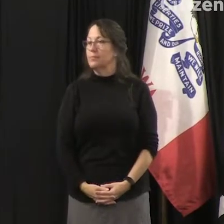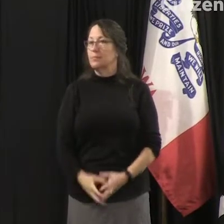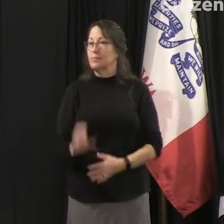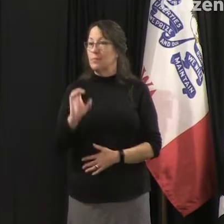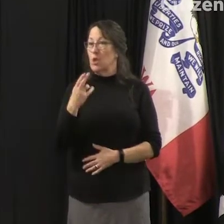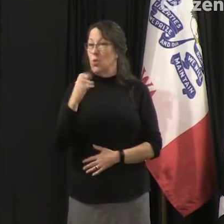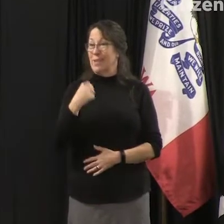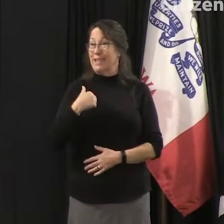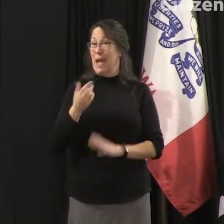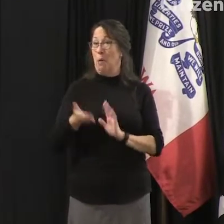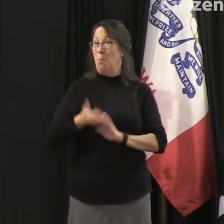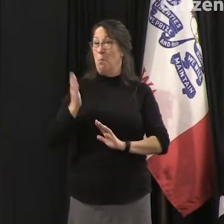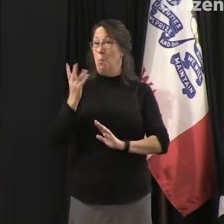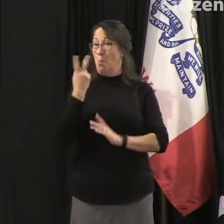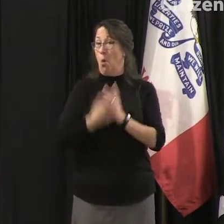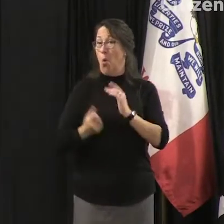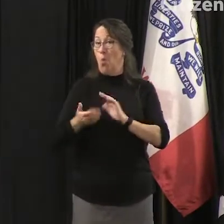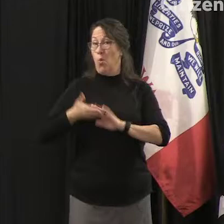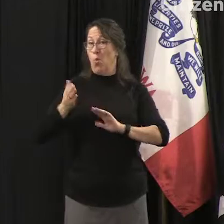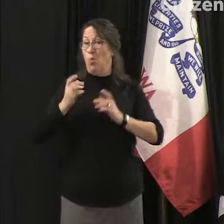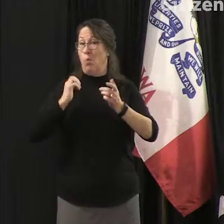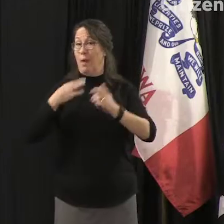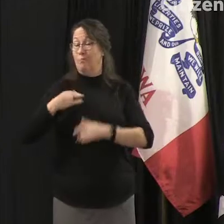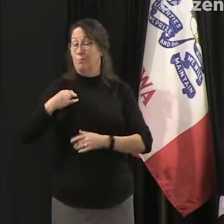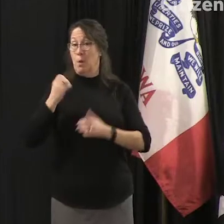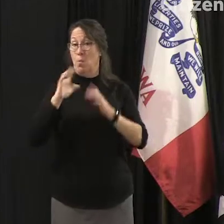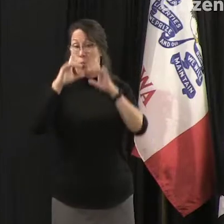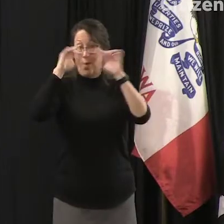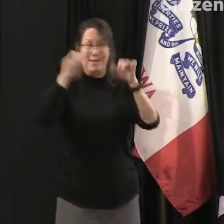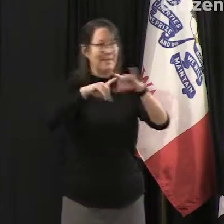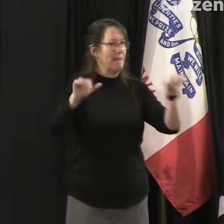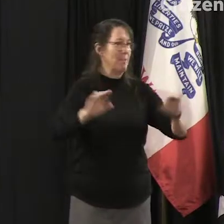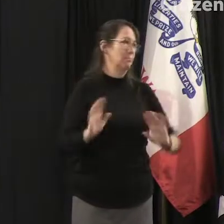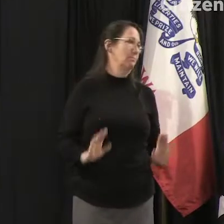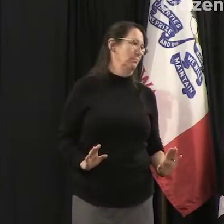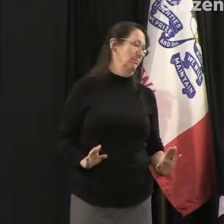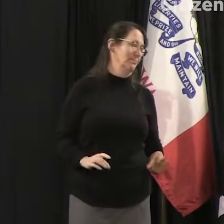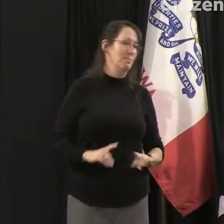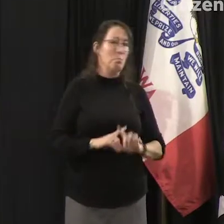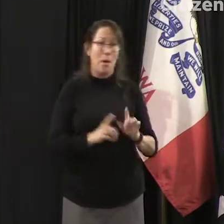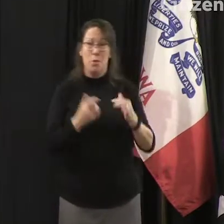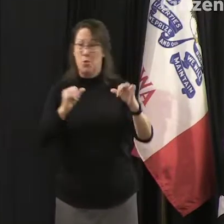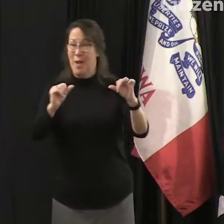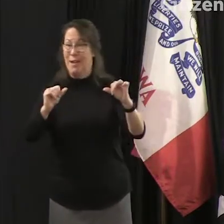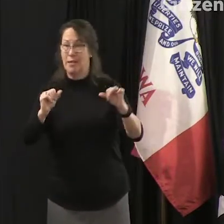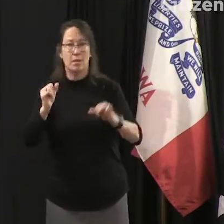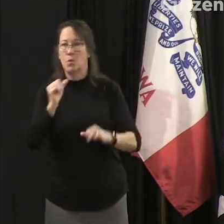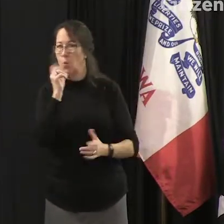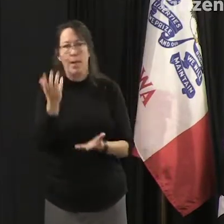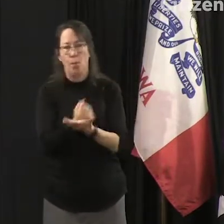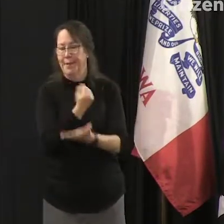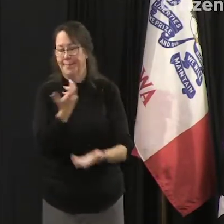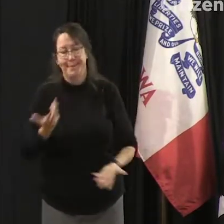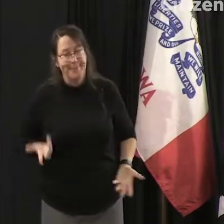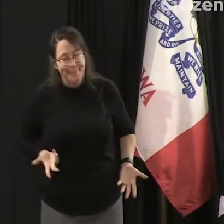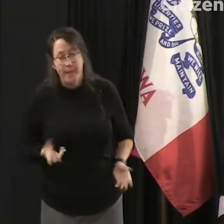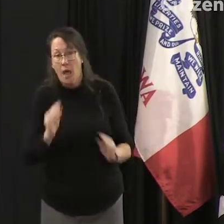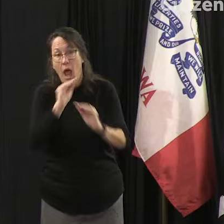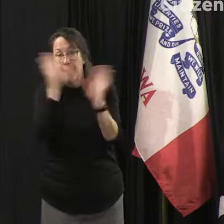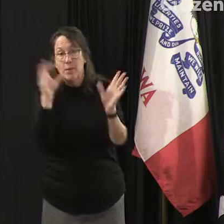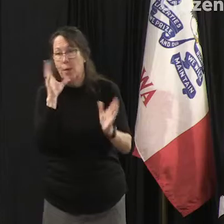Chris and I both ran for president. Not at the same time. But neither one of us made it, obviously.